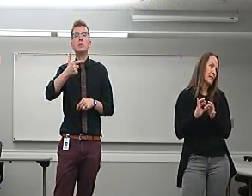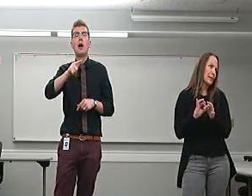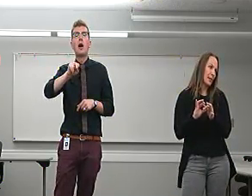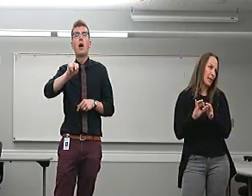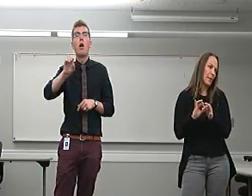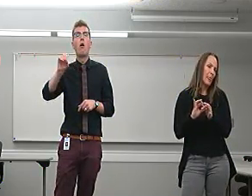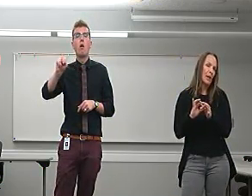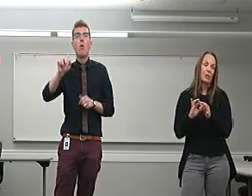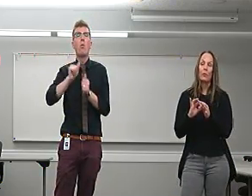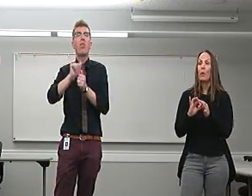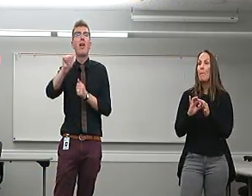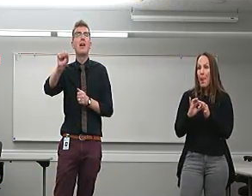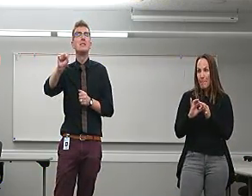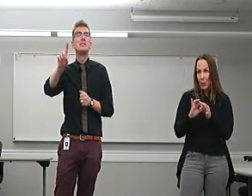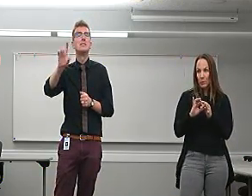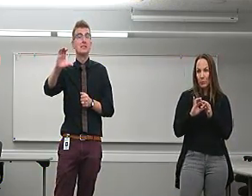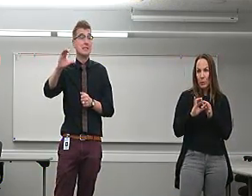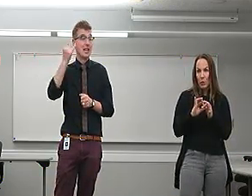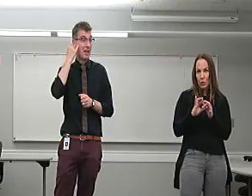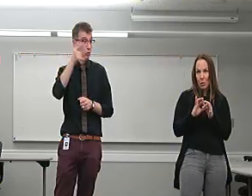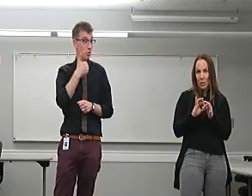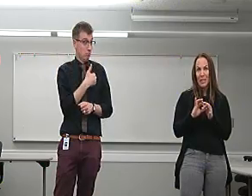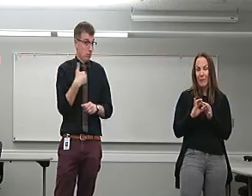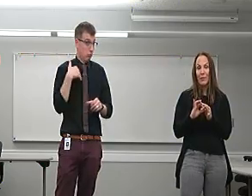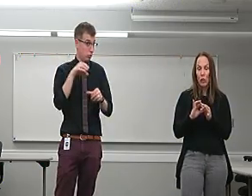so if you're a member, which you go to